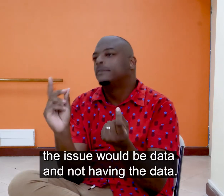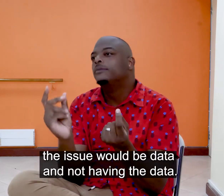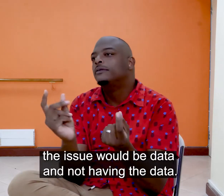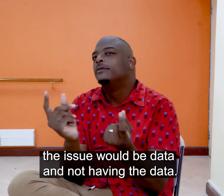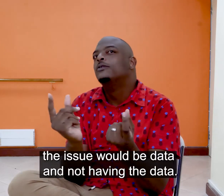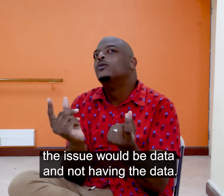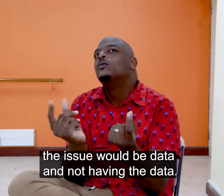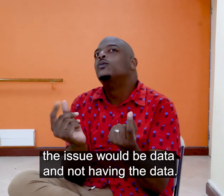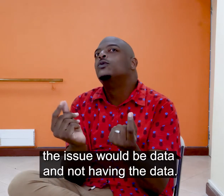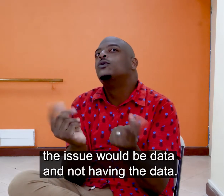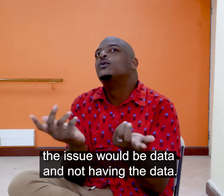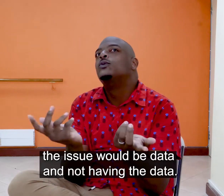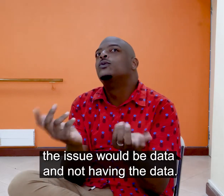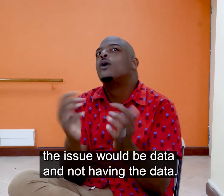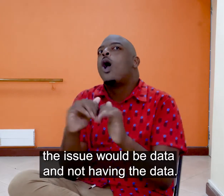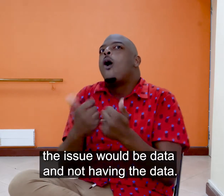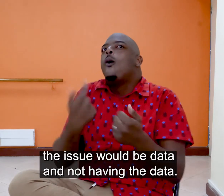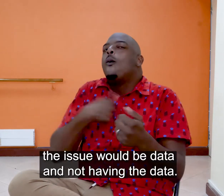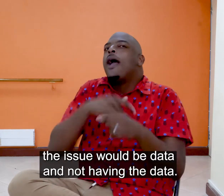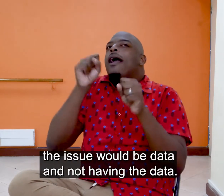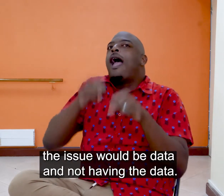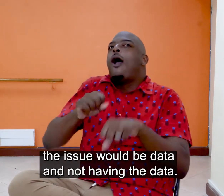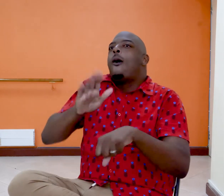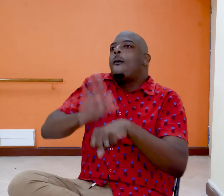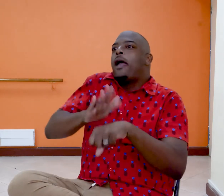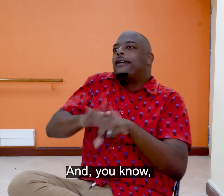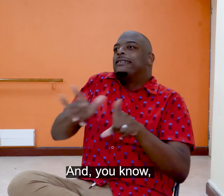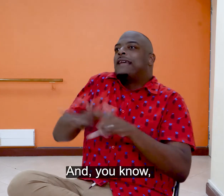data and not having the data. And,